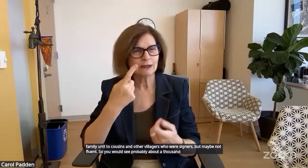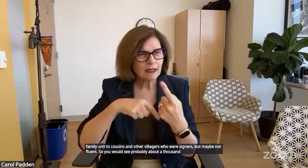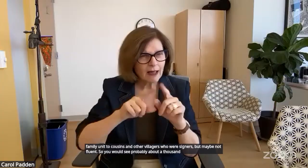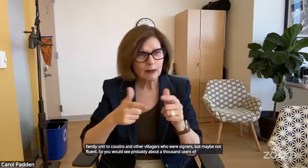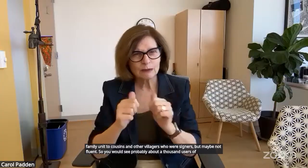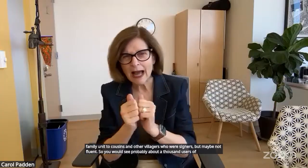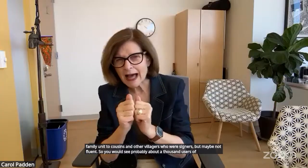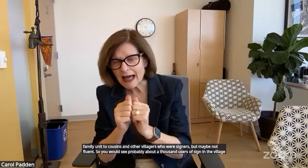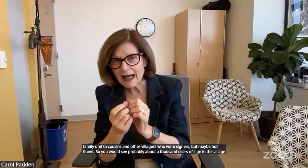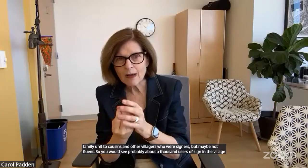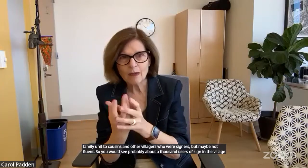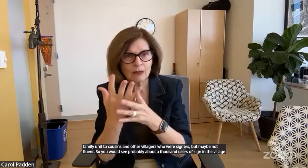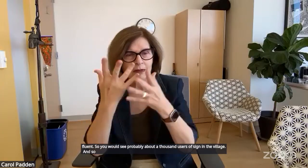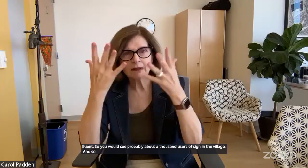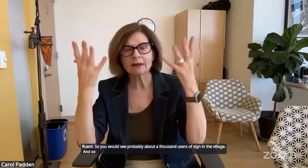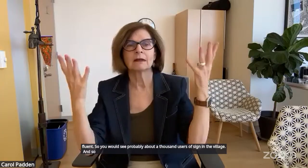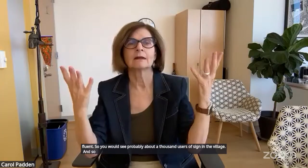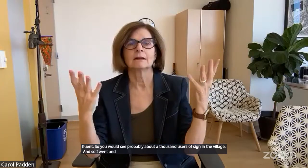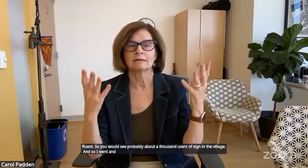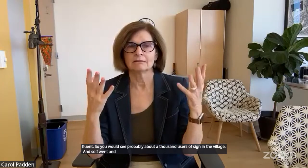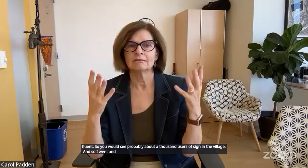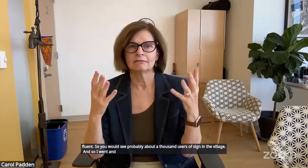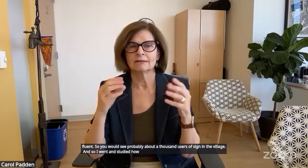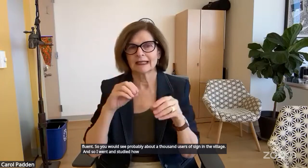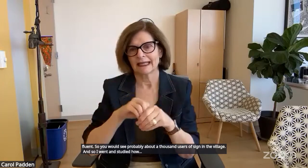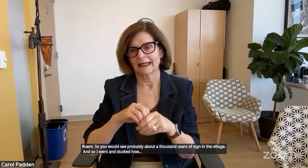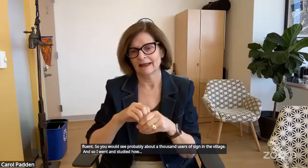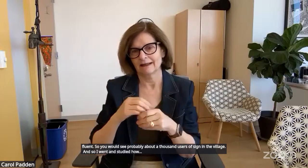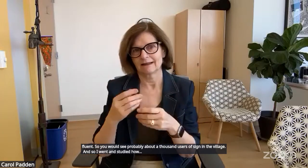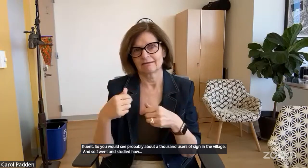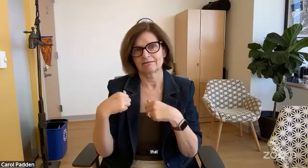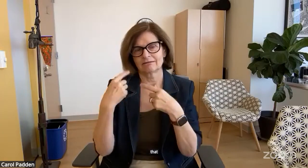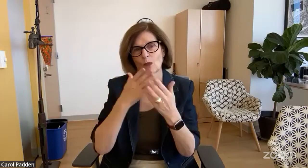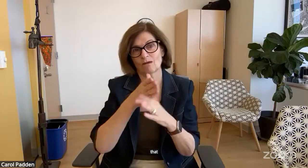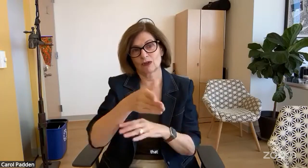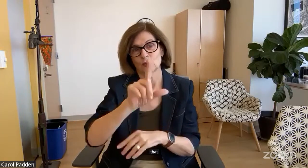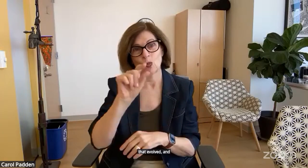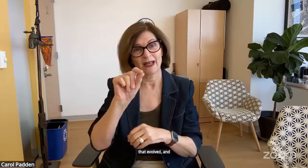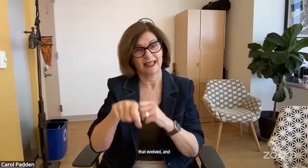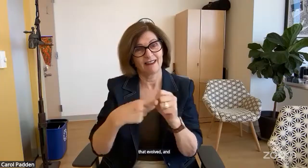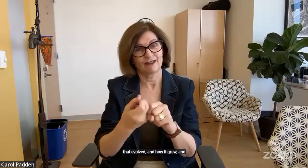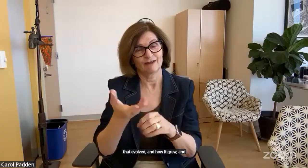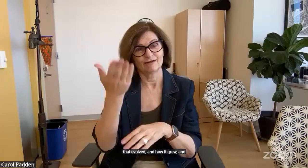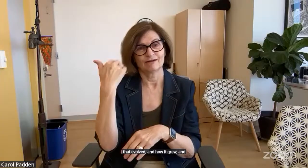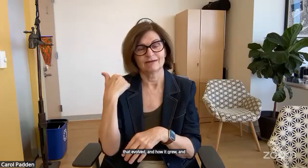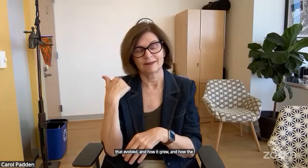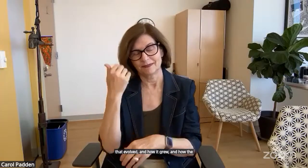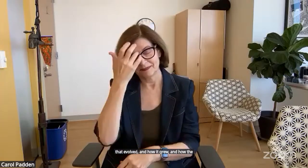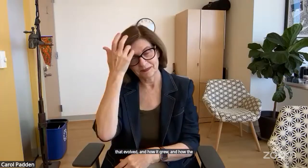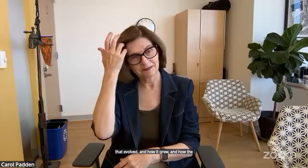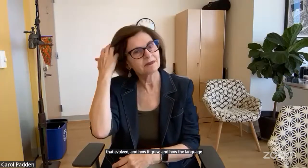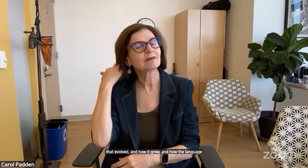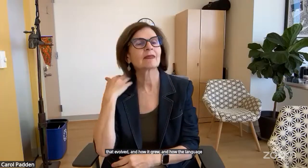in the village. And so I went and studied how that evolved and how it grew and how the language